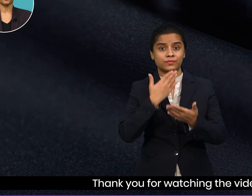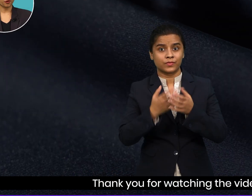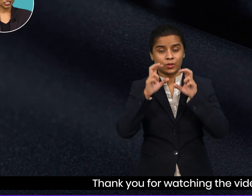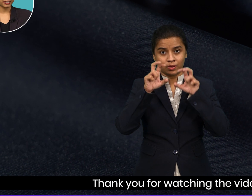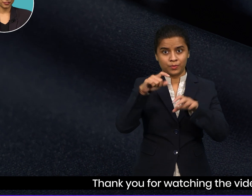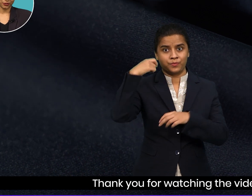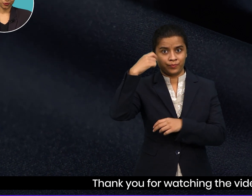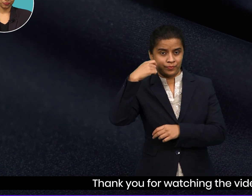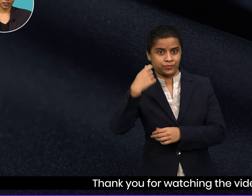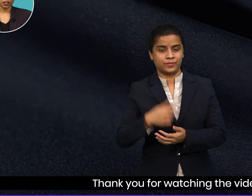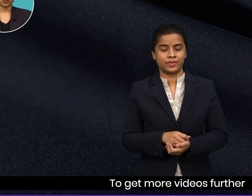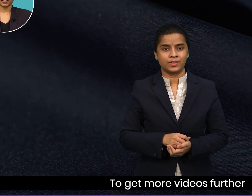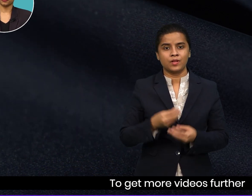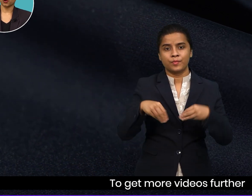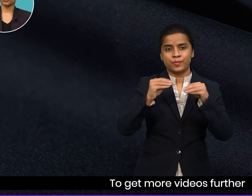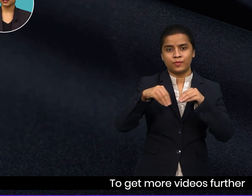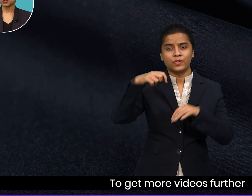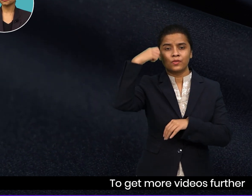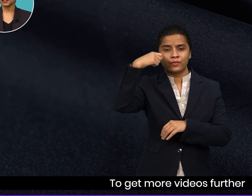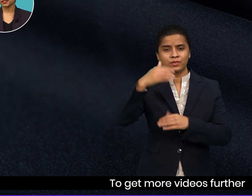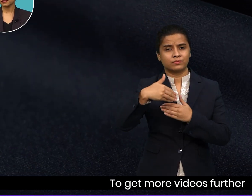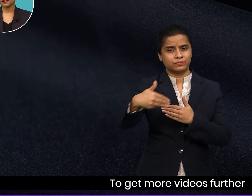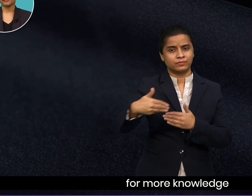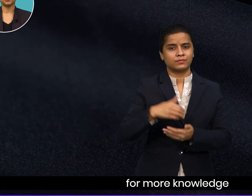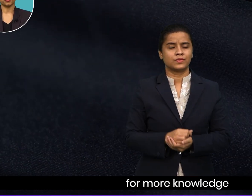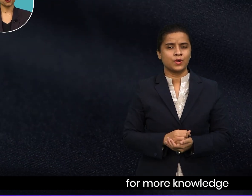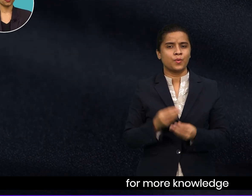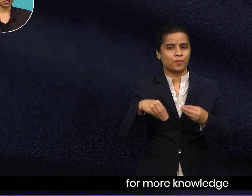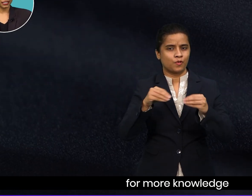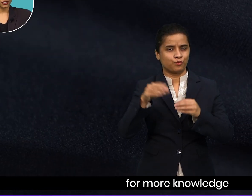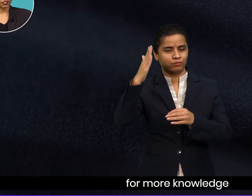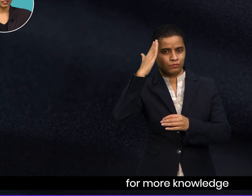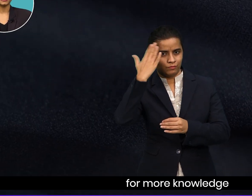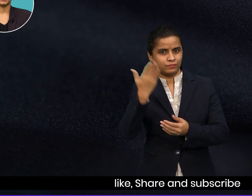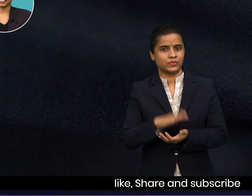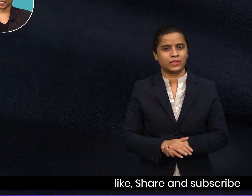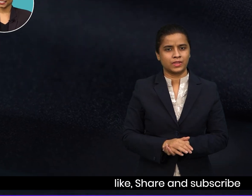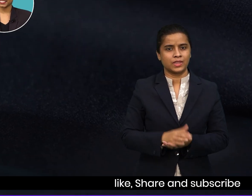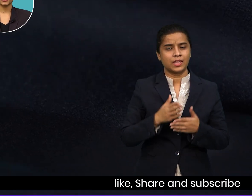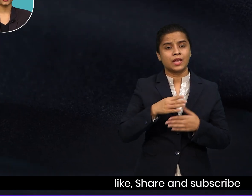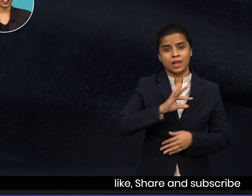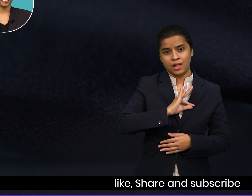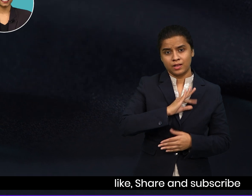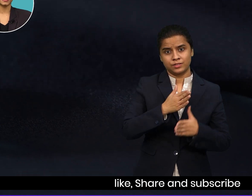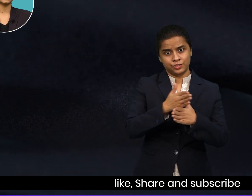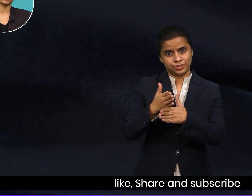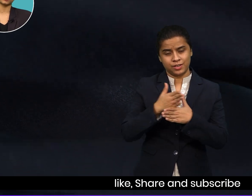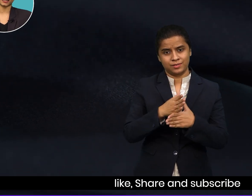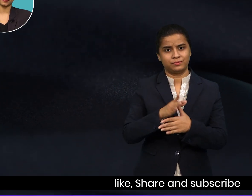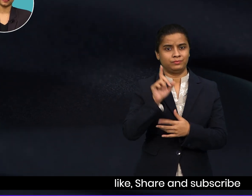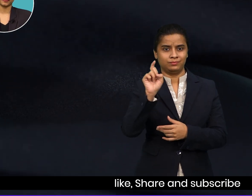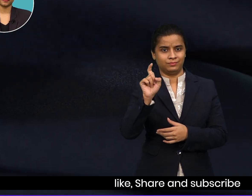Thank you for watching the video. To get more videos further, for more knowledge, like, share